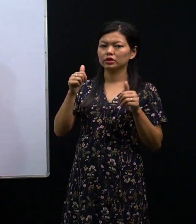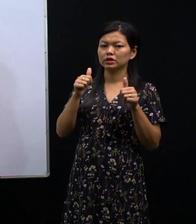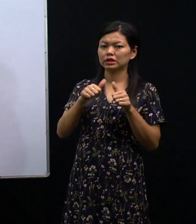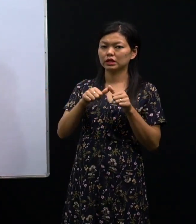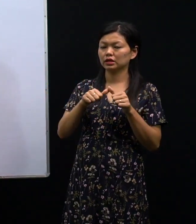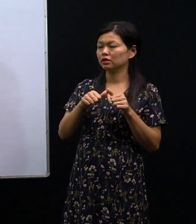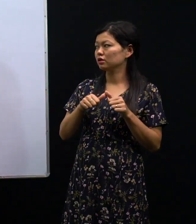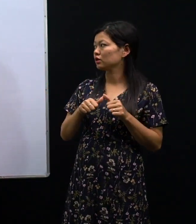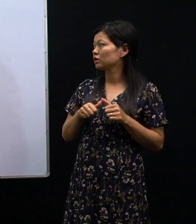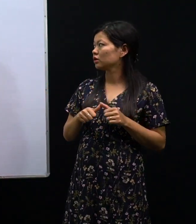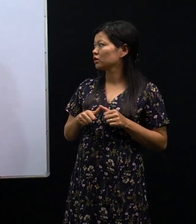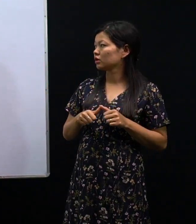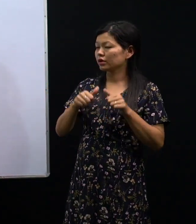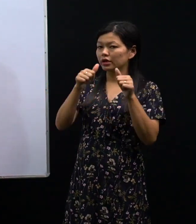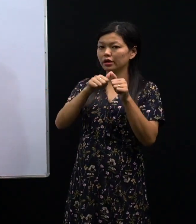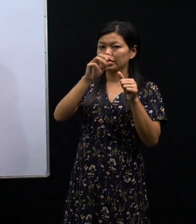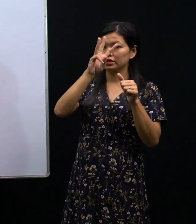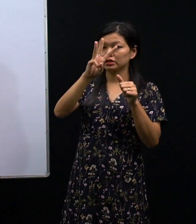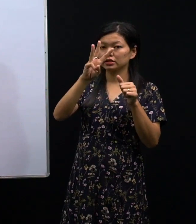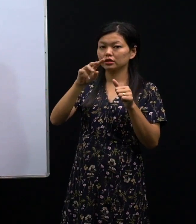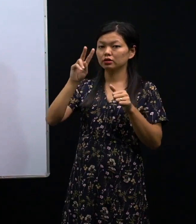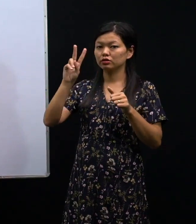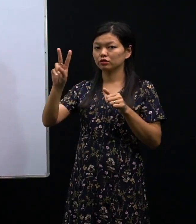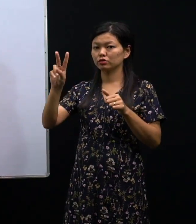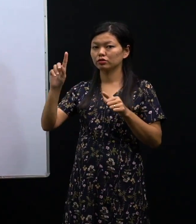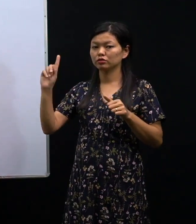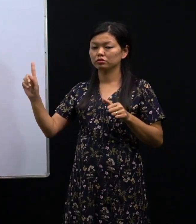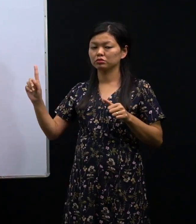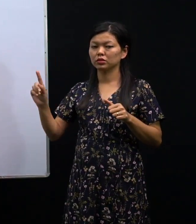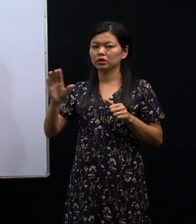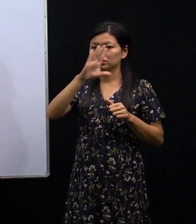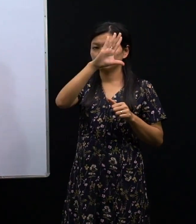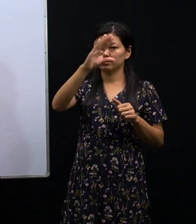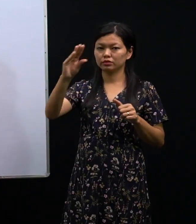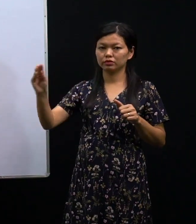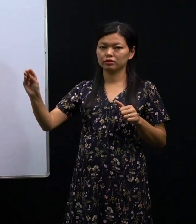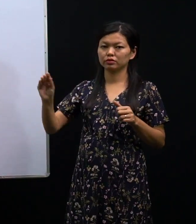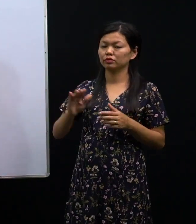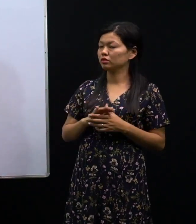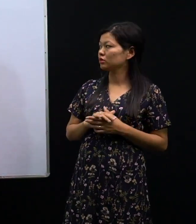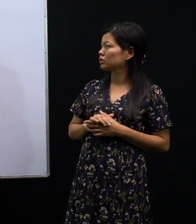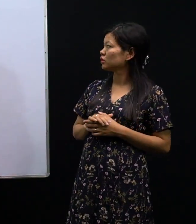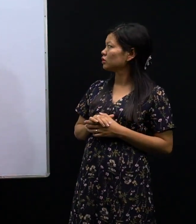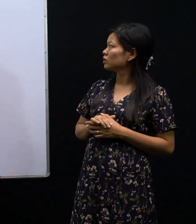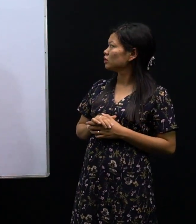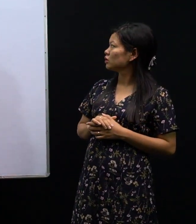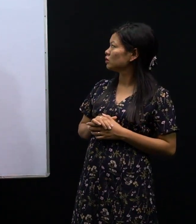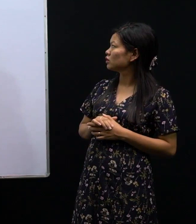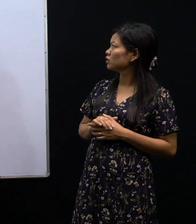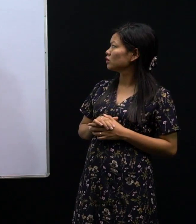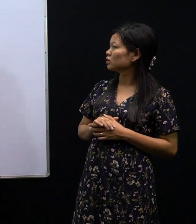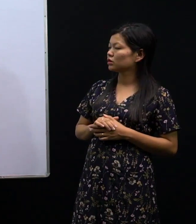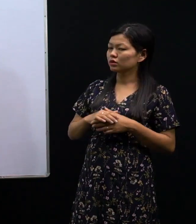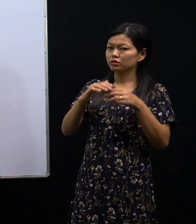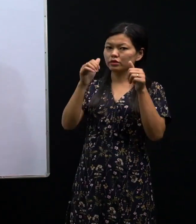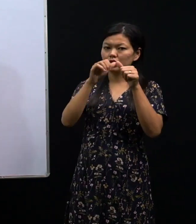power decreasing, 3, 2, 1. No power means a power, no a means a to the power 0. Anything to the power 0